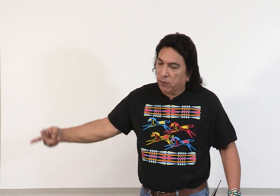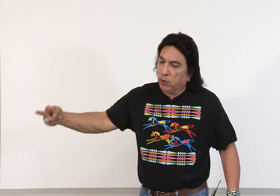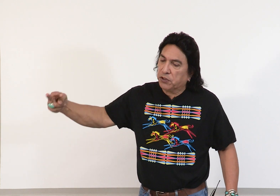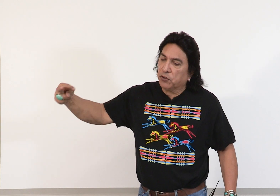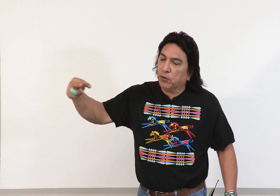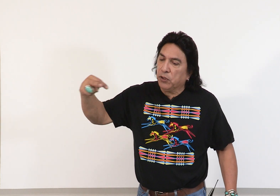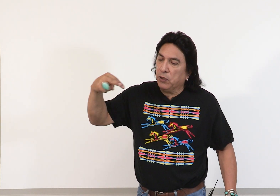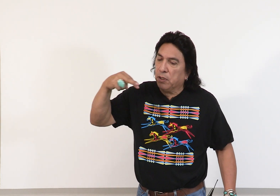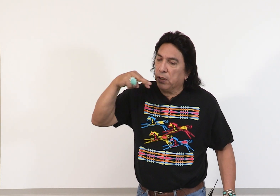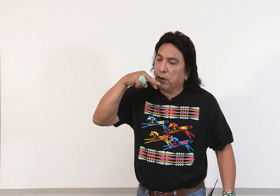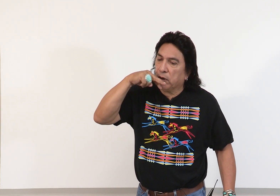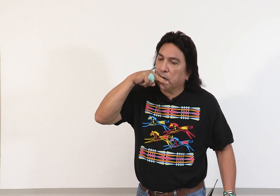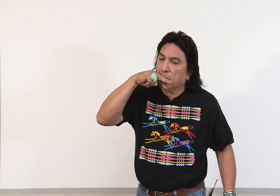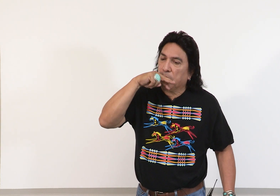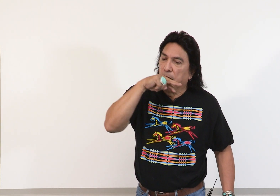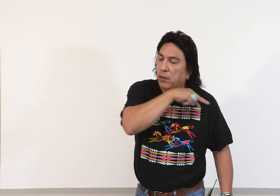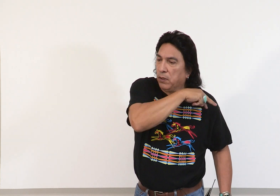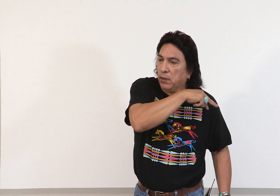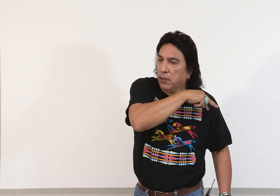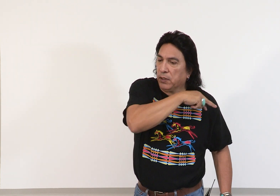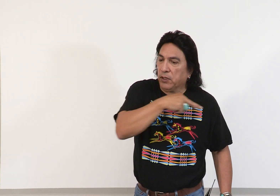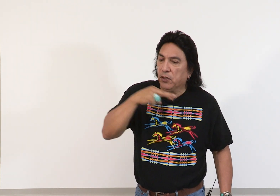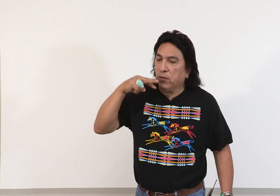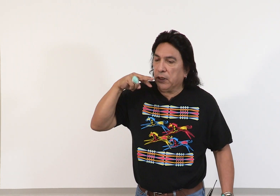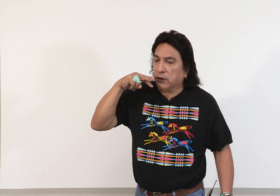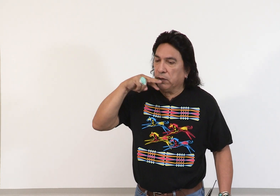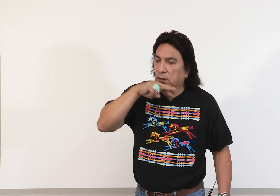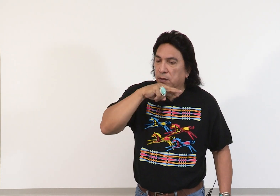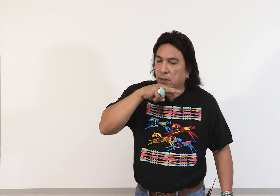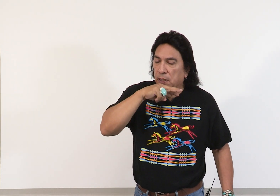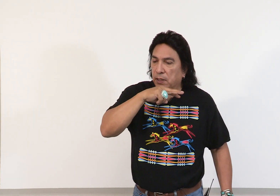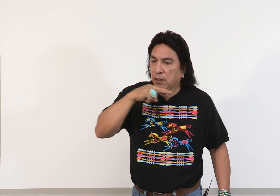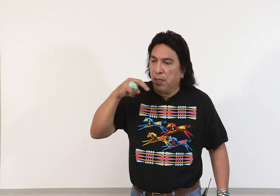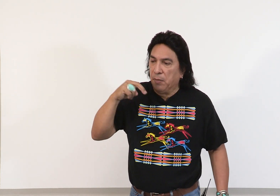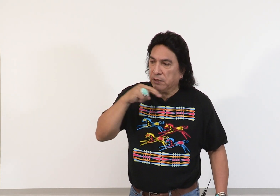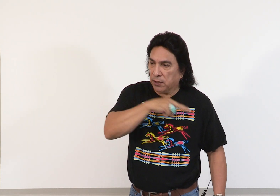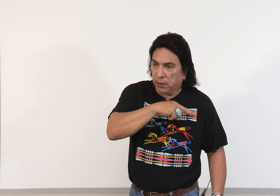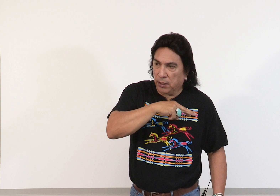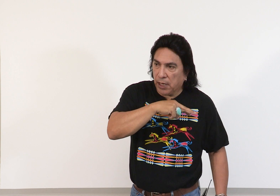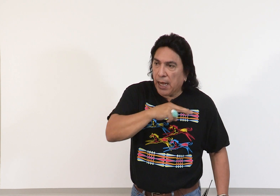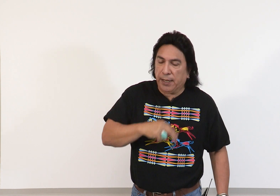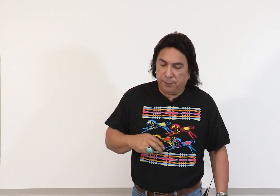it wasn't true, you do this. That means a lie.